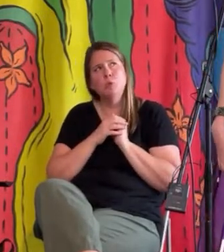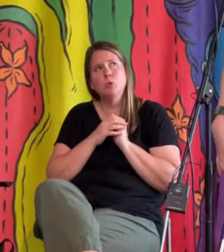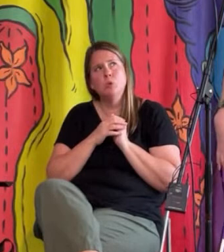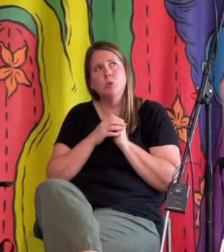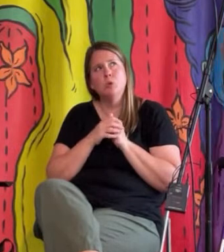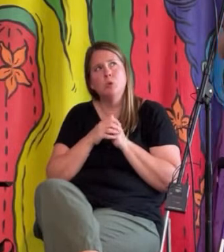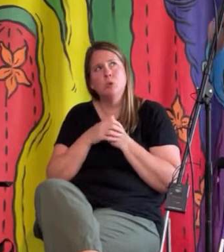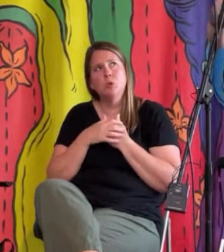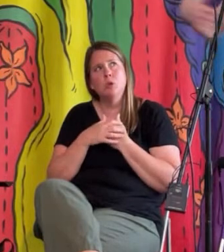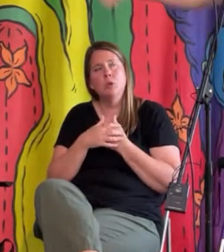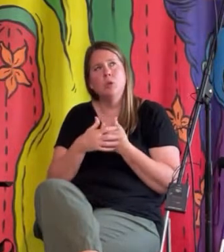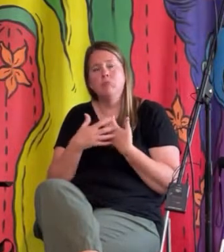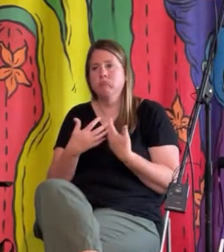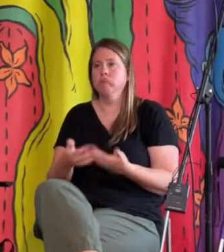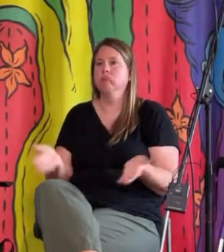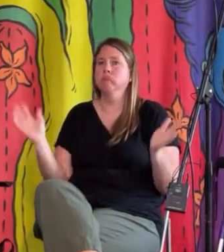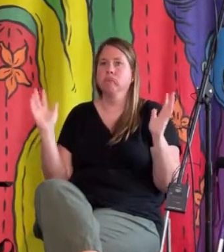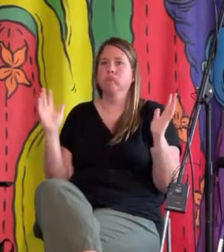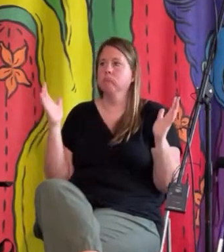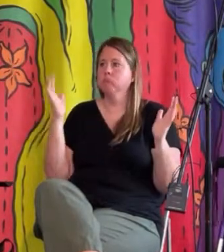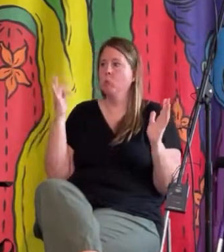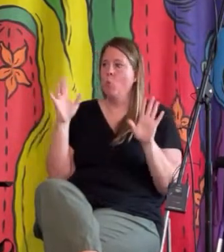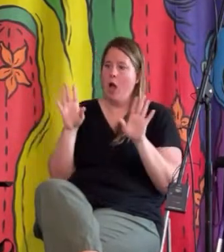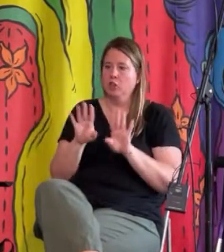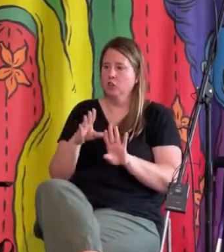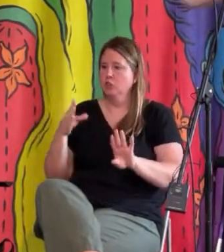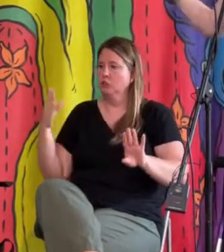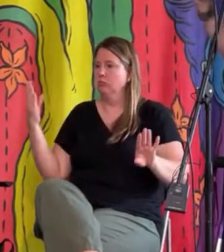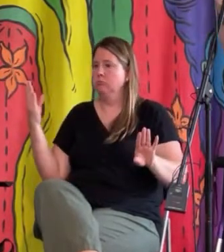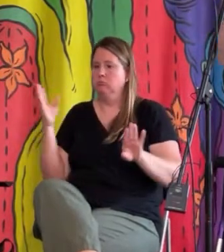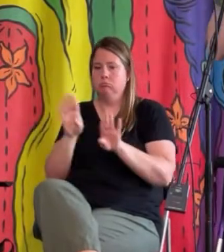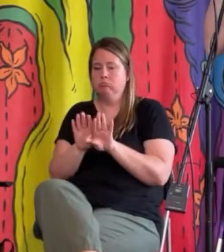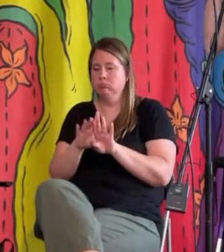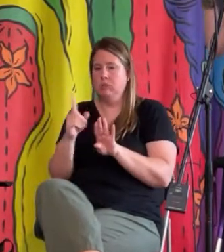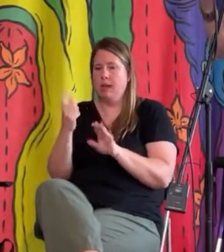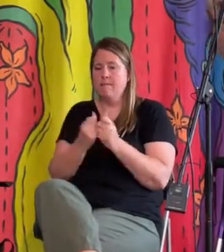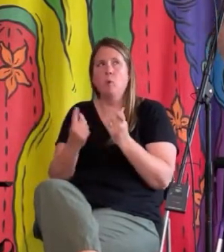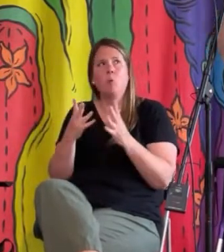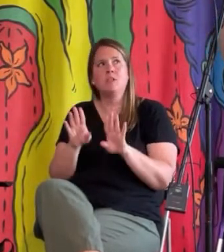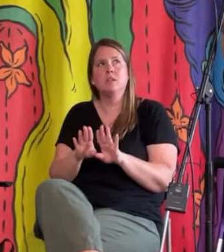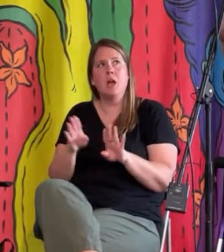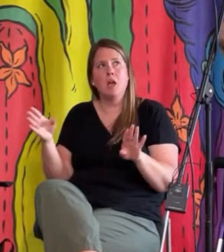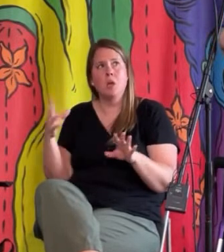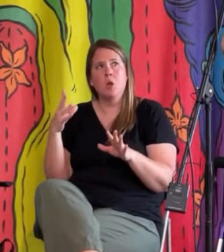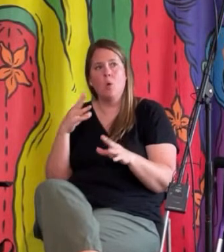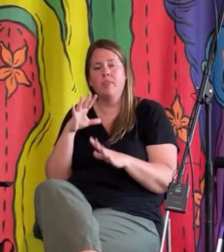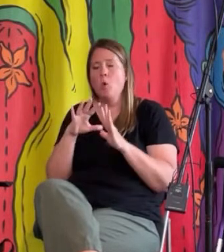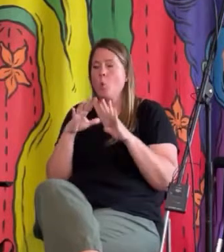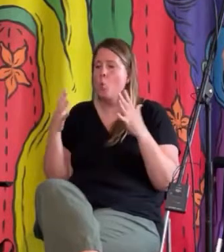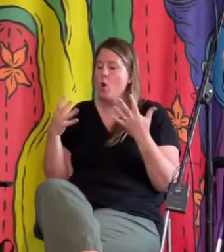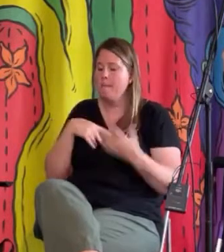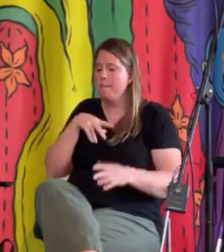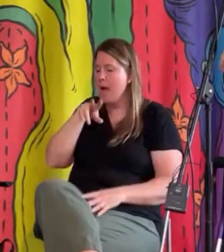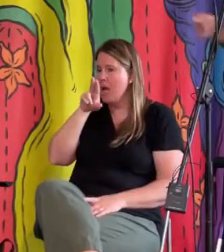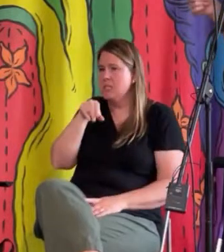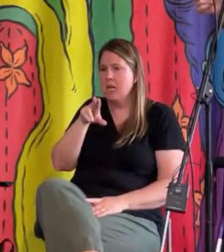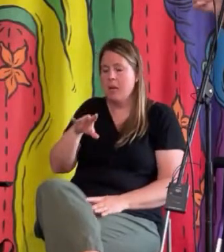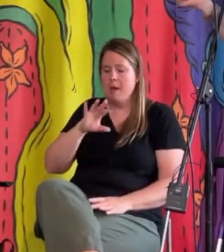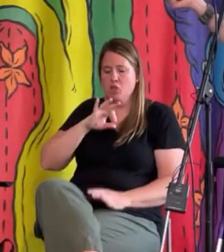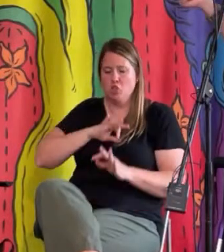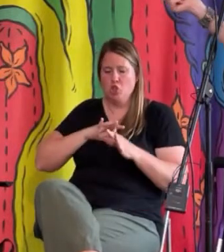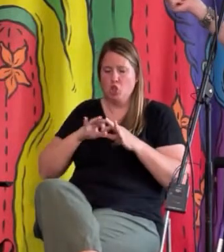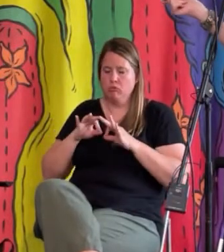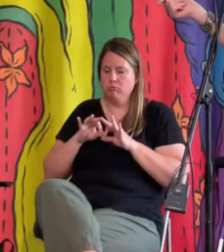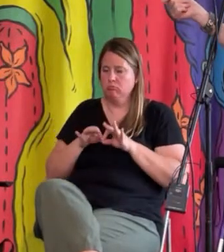Why bother closing a door when everyone demands it open? I go in the world with my tongue out and my shirt unbuttoned. My